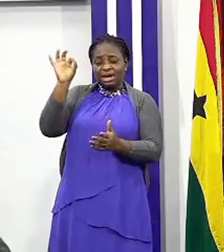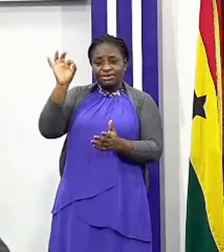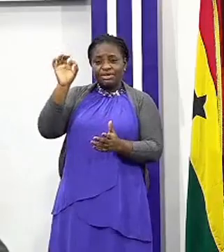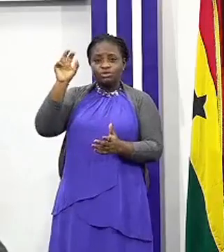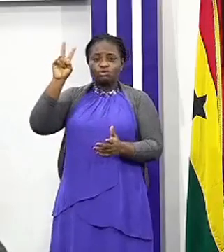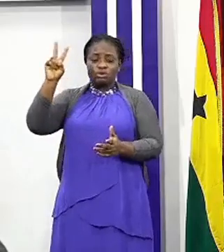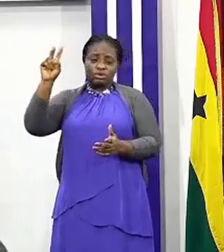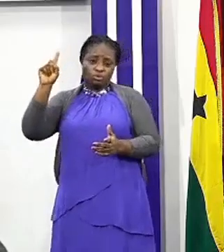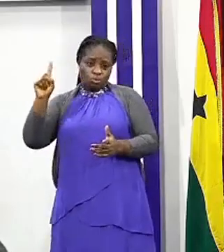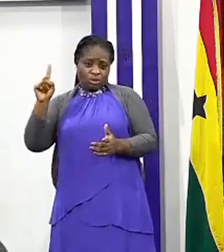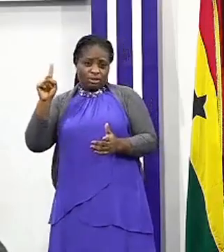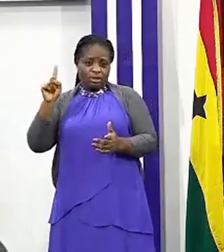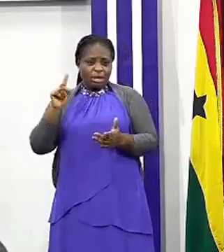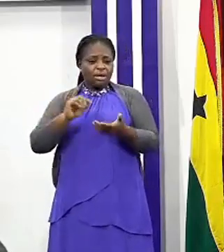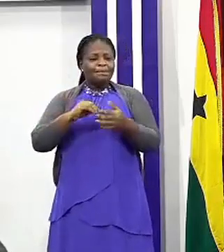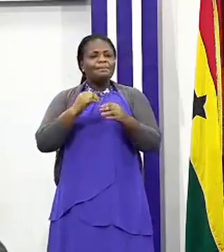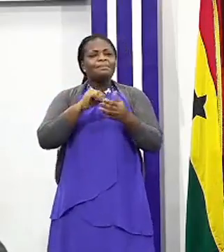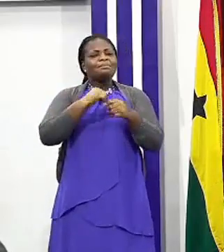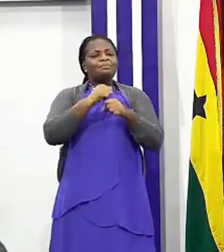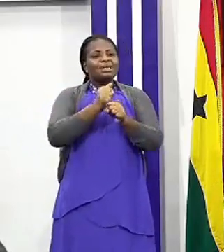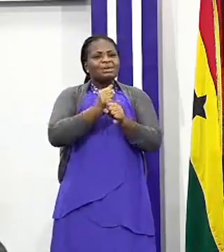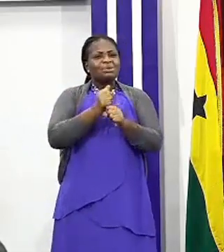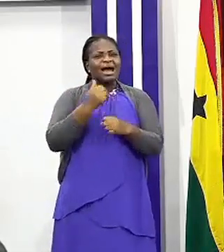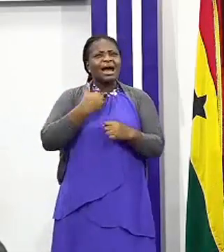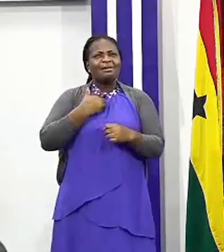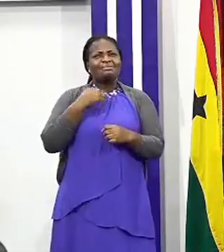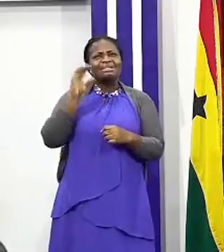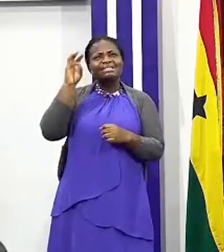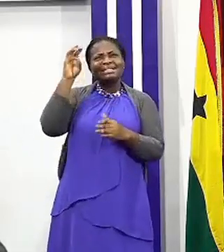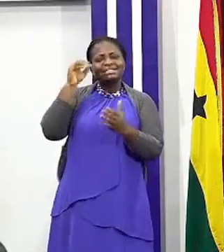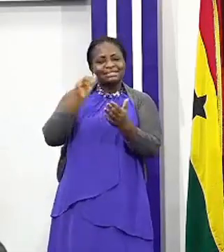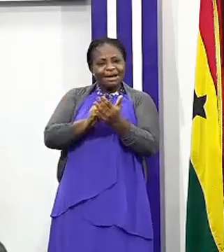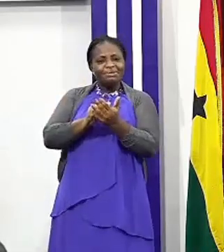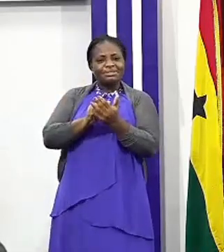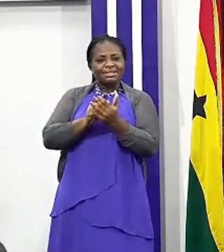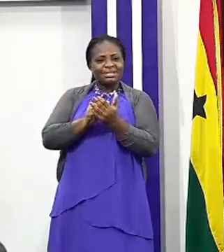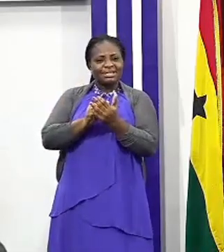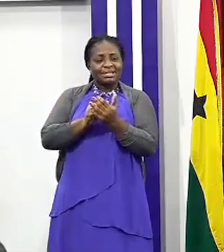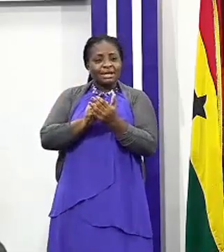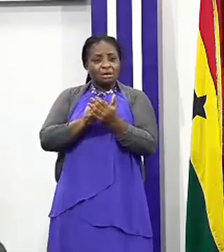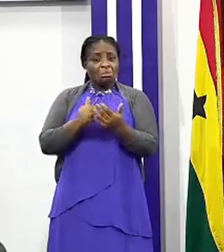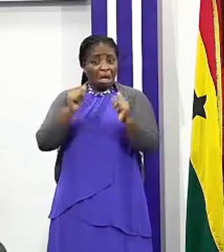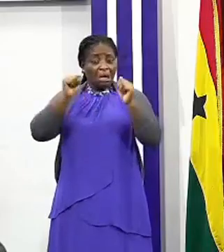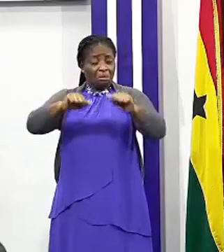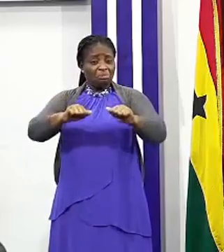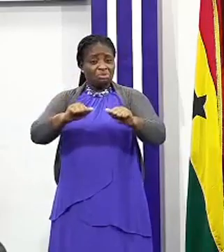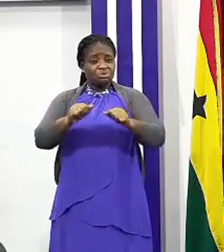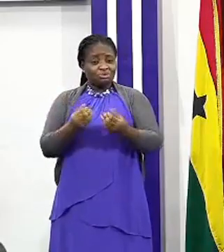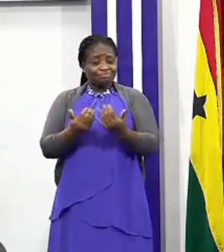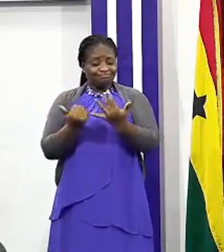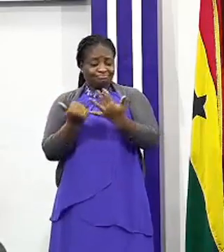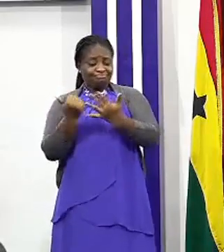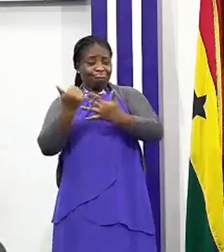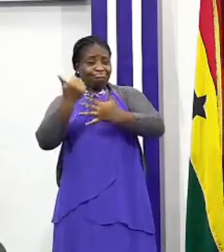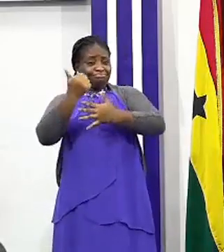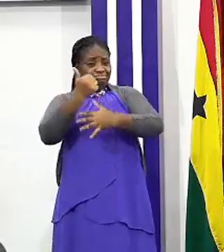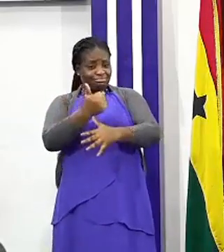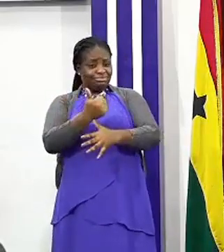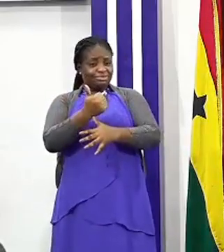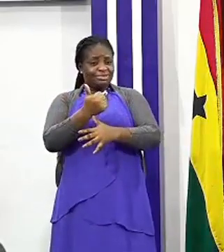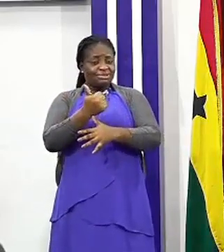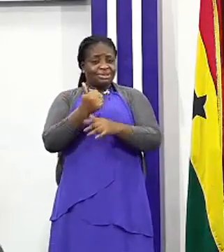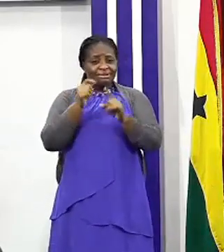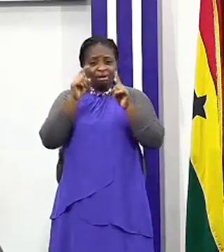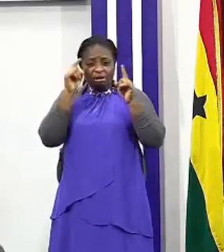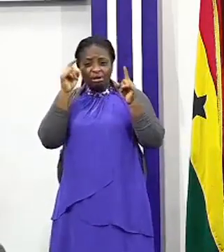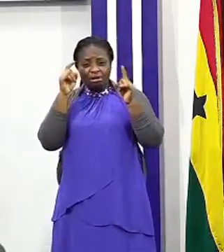70,921. So this gives us a backlog of about 6,000. And we've been able to improve our rate of detection,